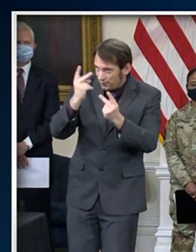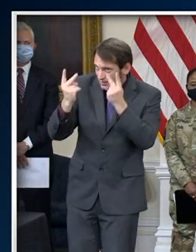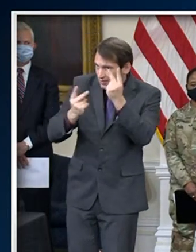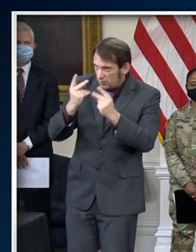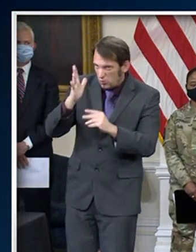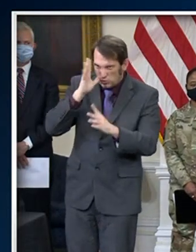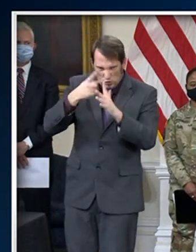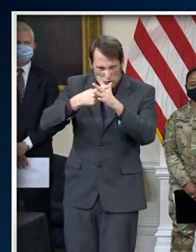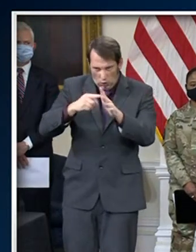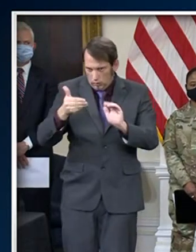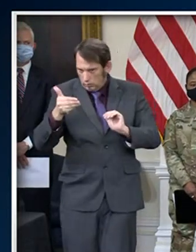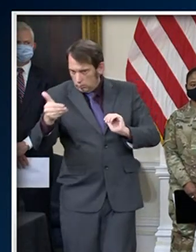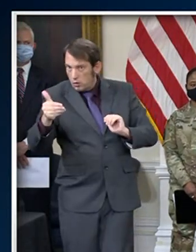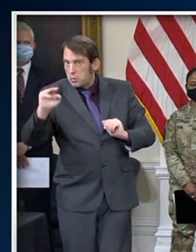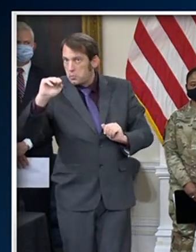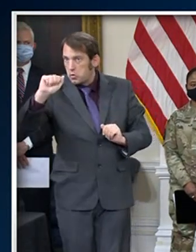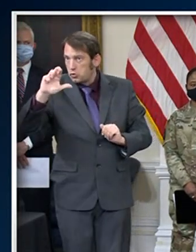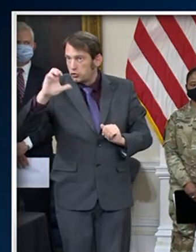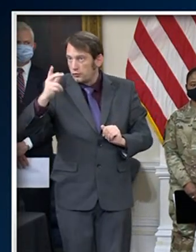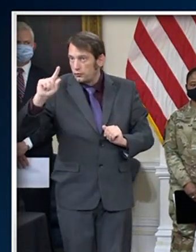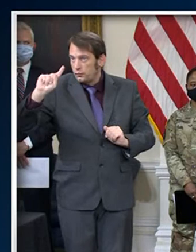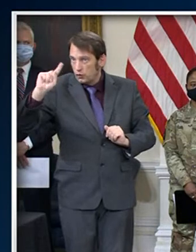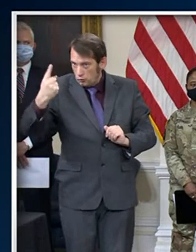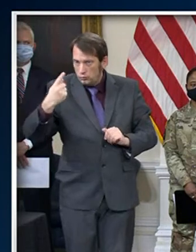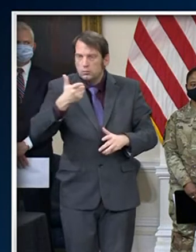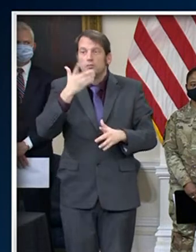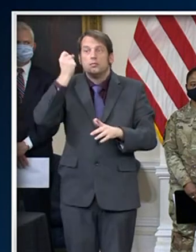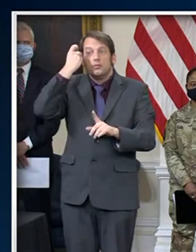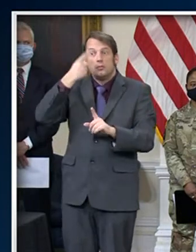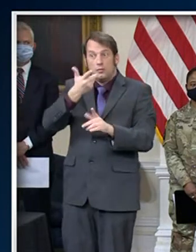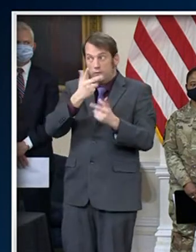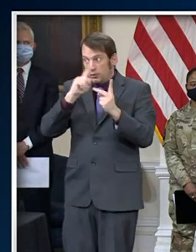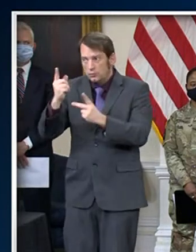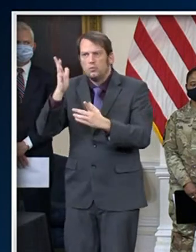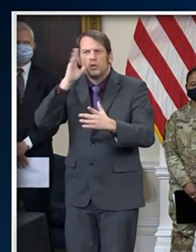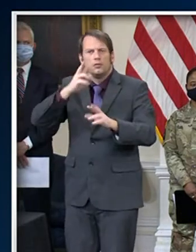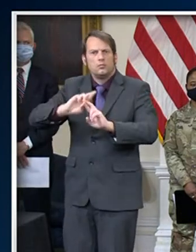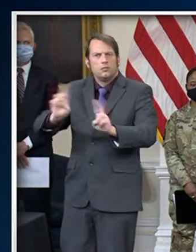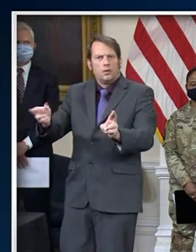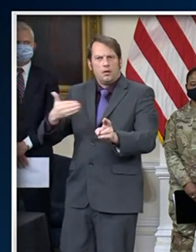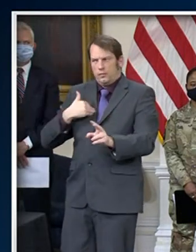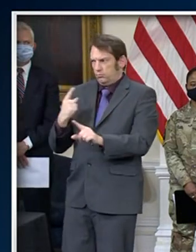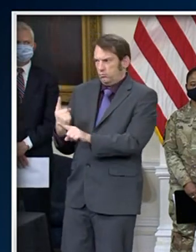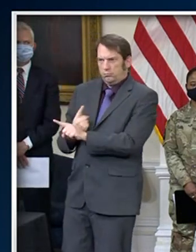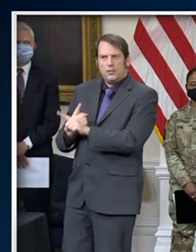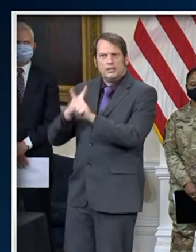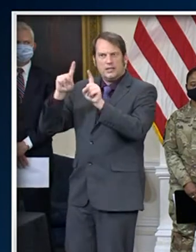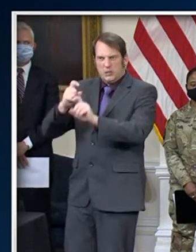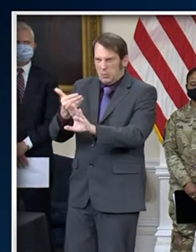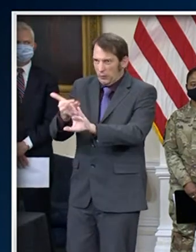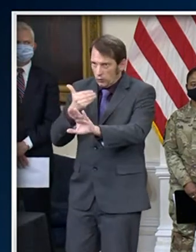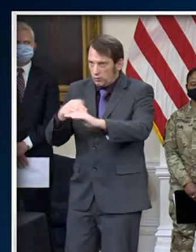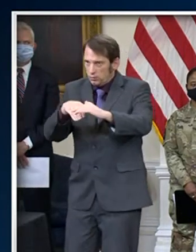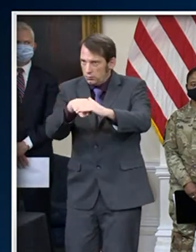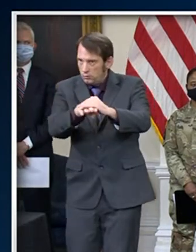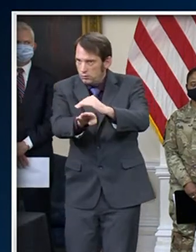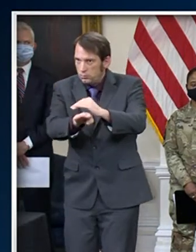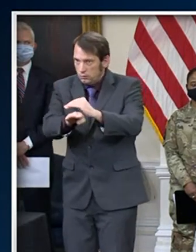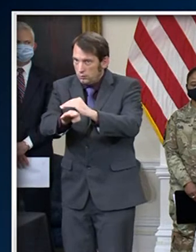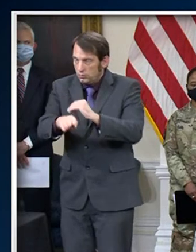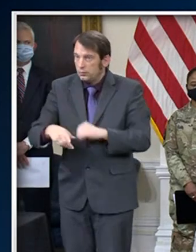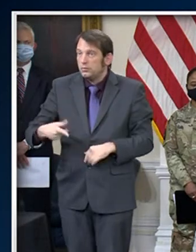1st, with proper testing protocols in place. The state superintendent